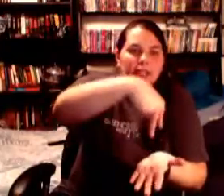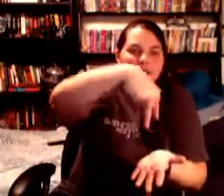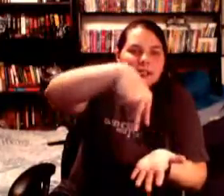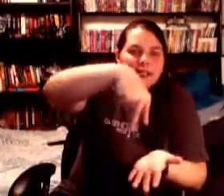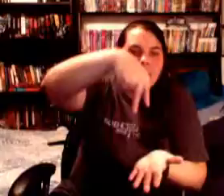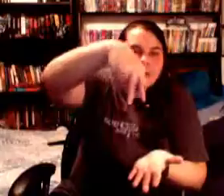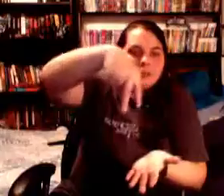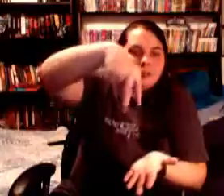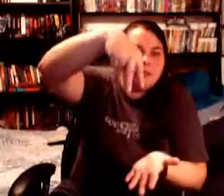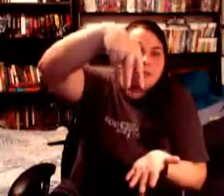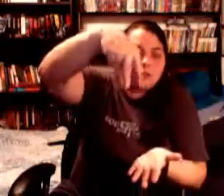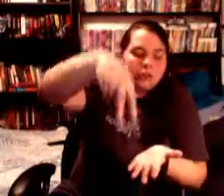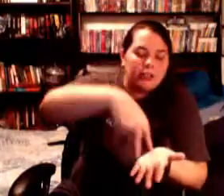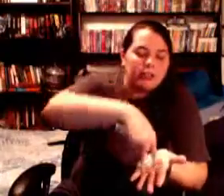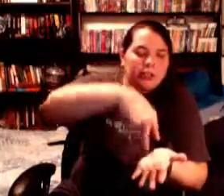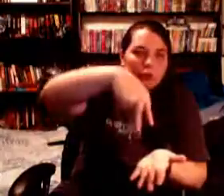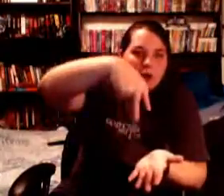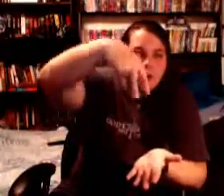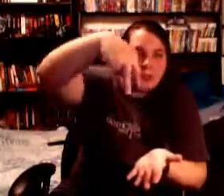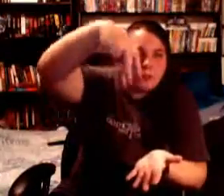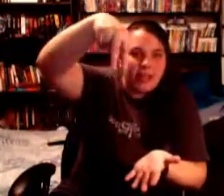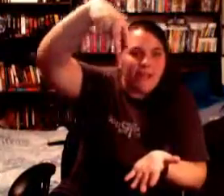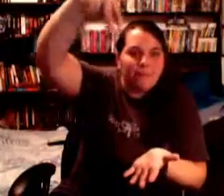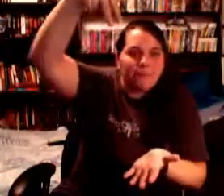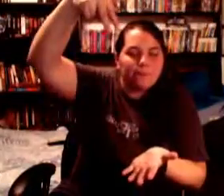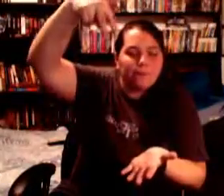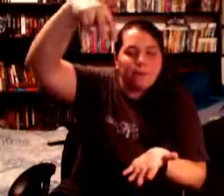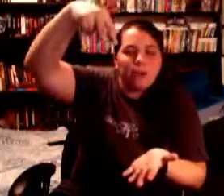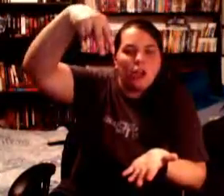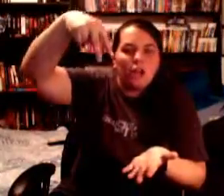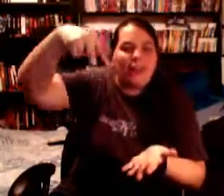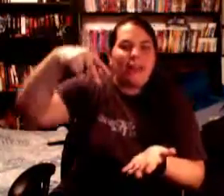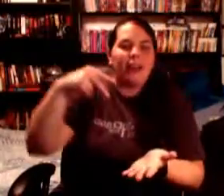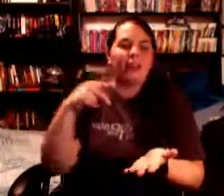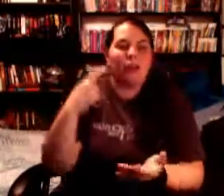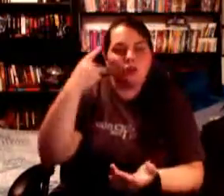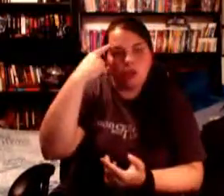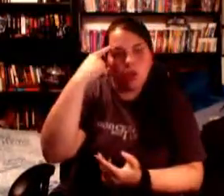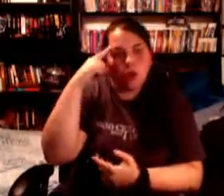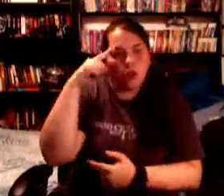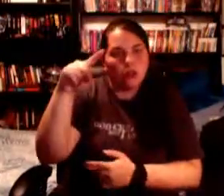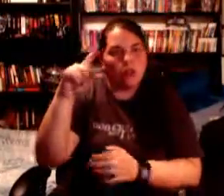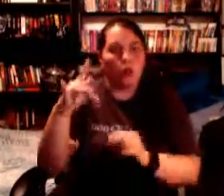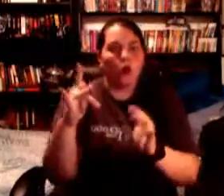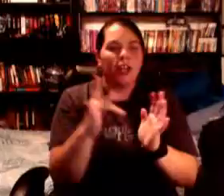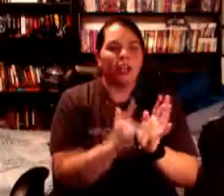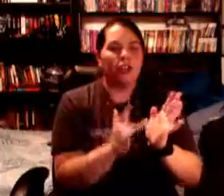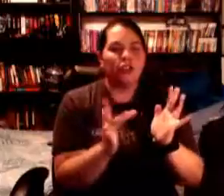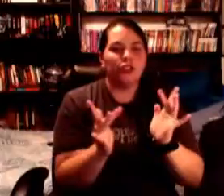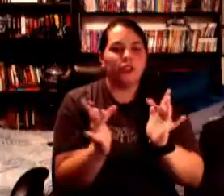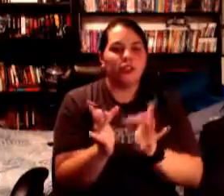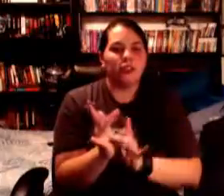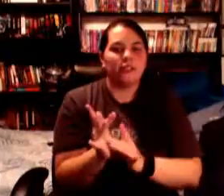then ascend, because he's going to rise up into heaven. So that line goes, for